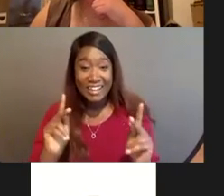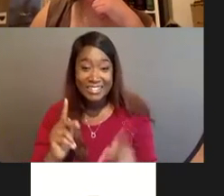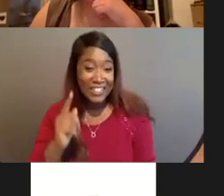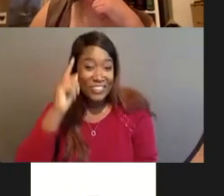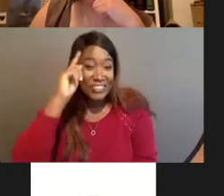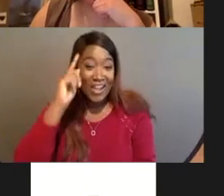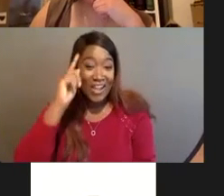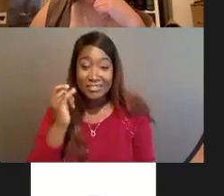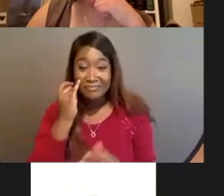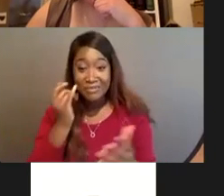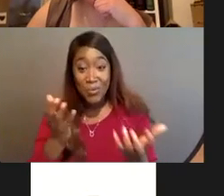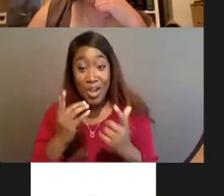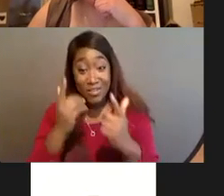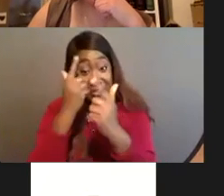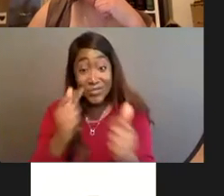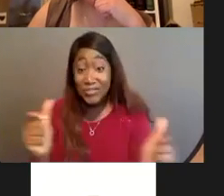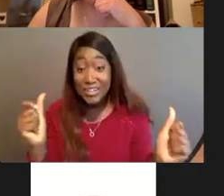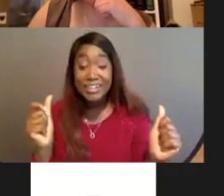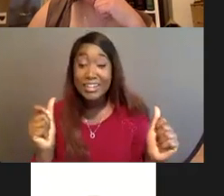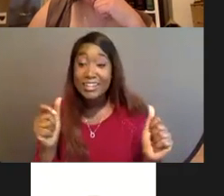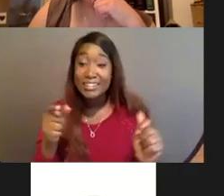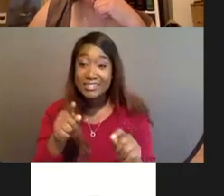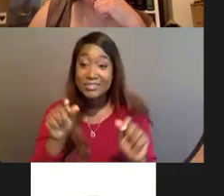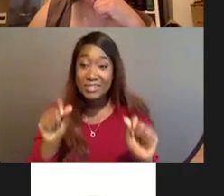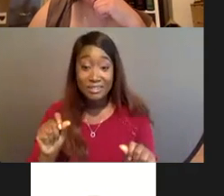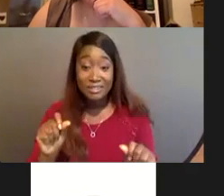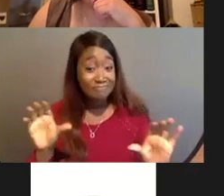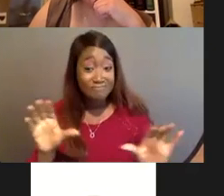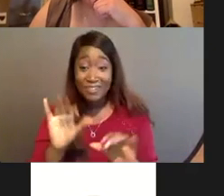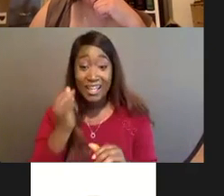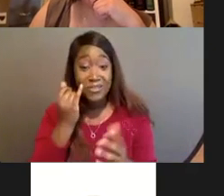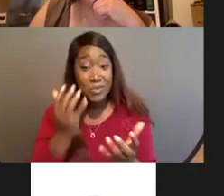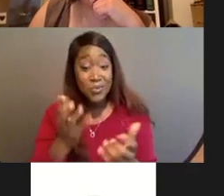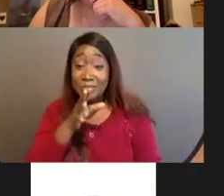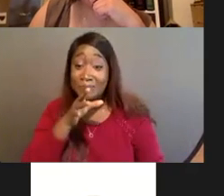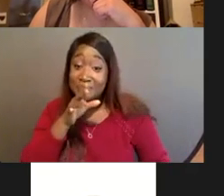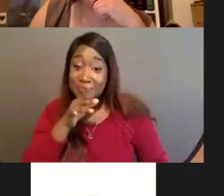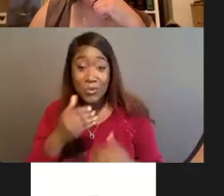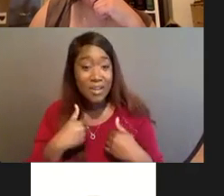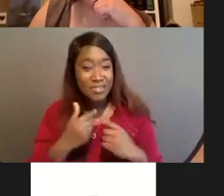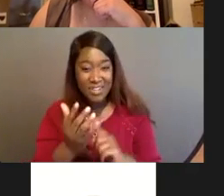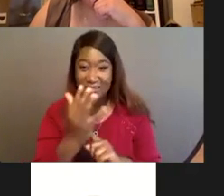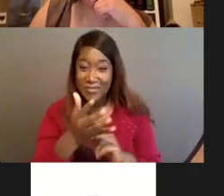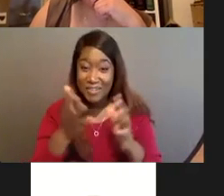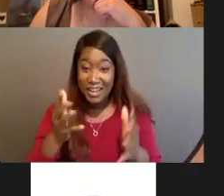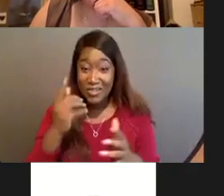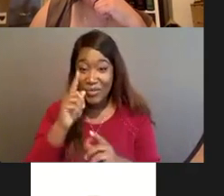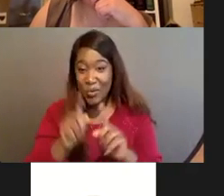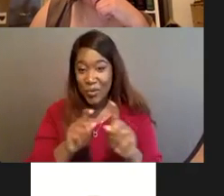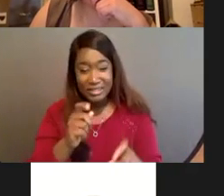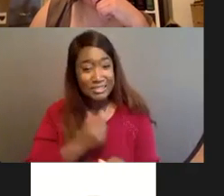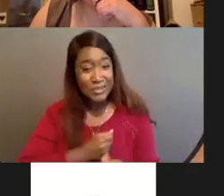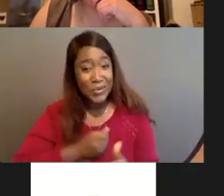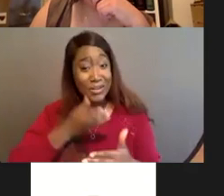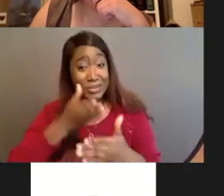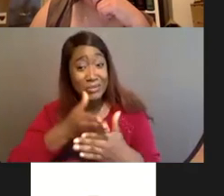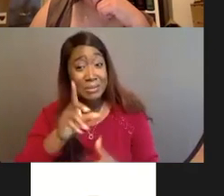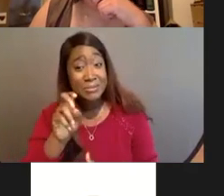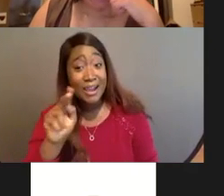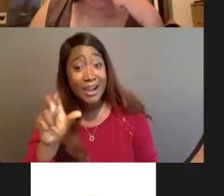to do so. I think we have maybe another 5 minutes for questions. Sorry to interrupt, Donna. No, that's